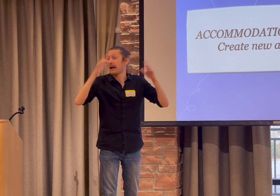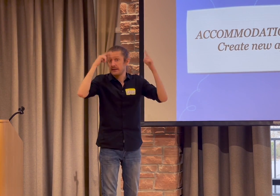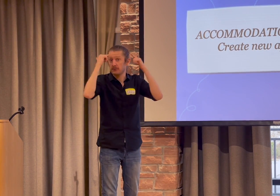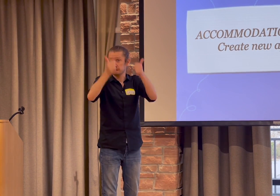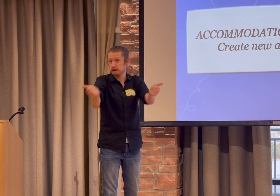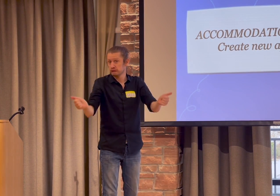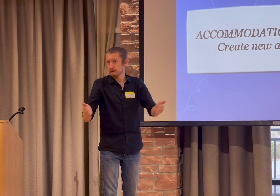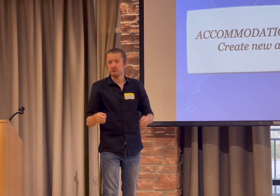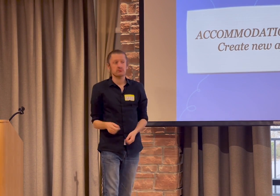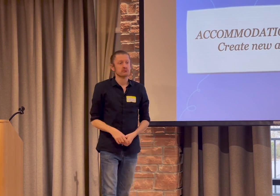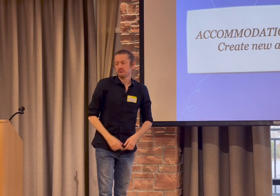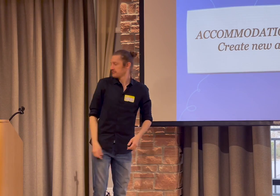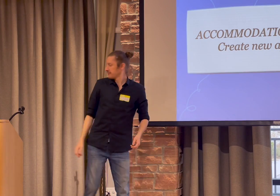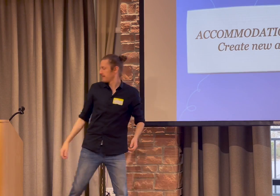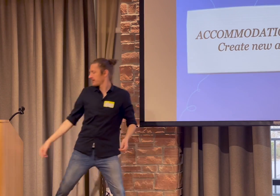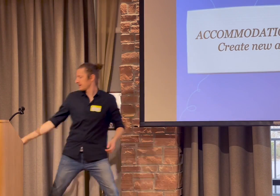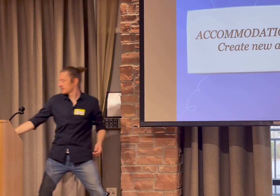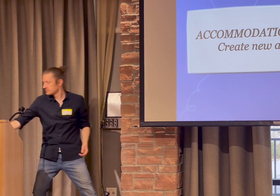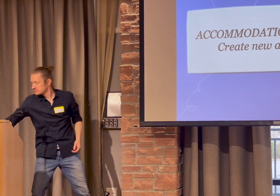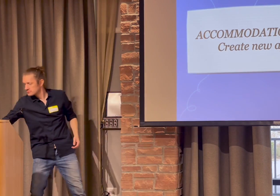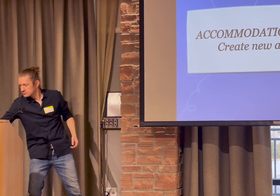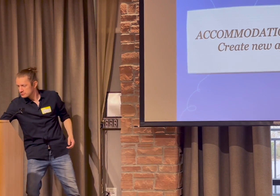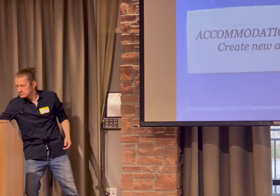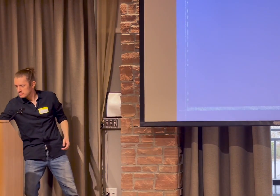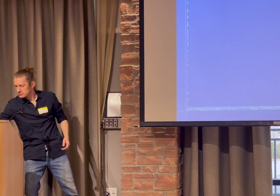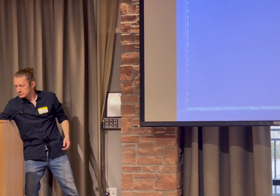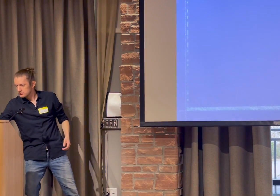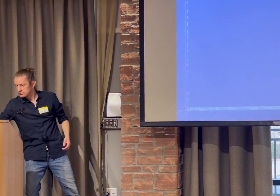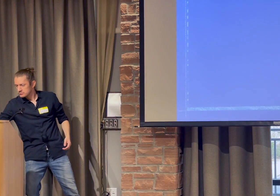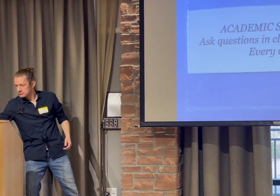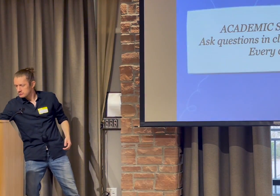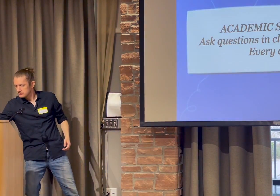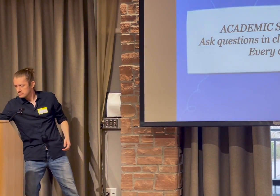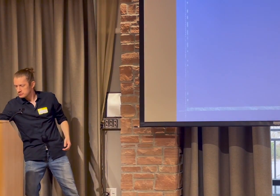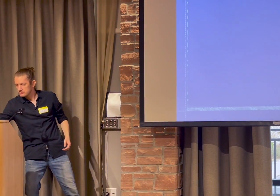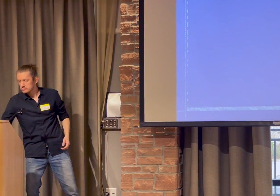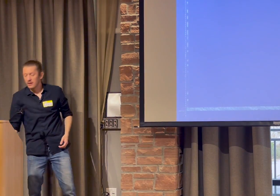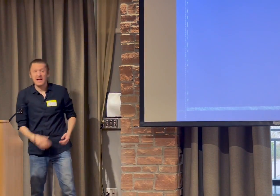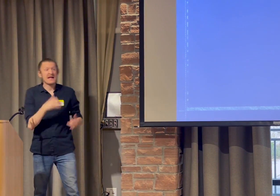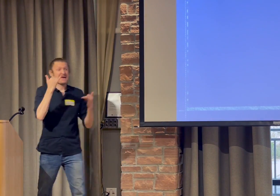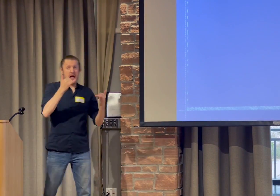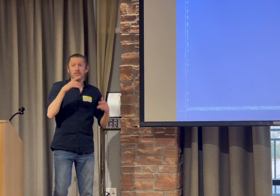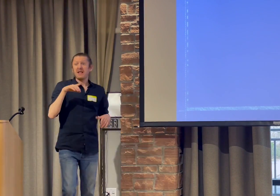try something new. Propose a new idea. Maybe it's AI, maybe it's some new tech. You can do that.